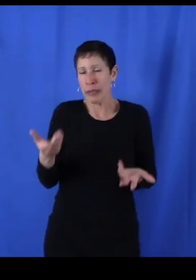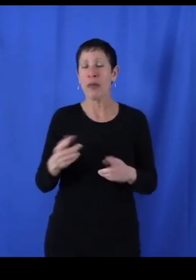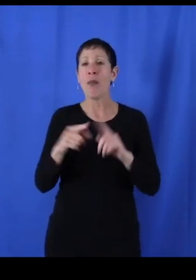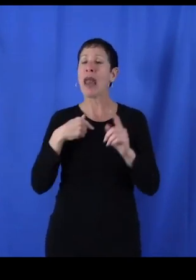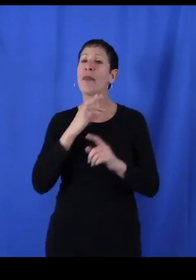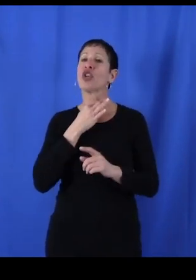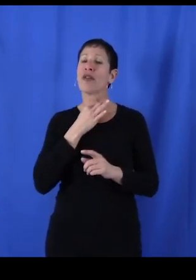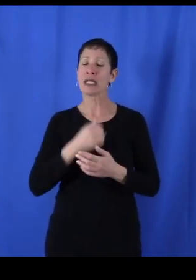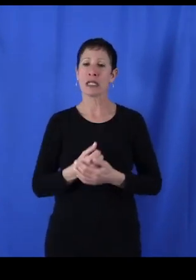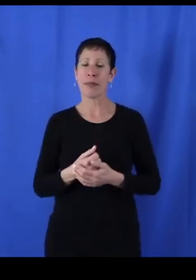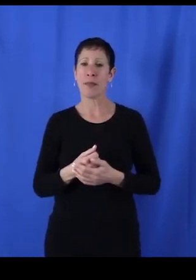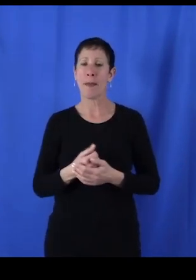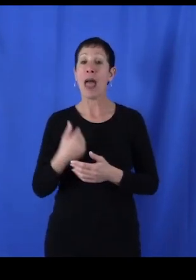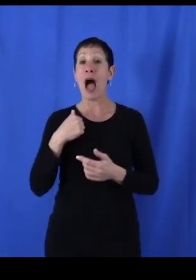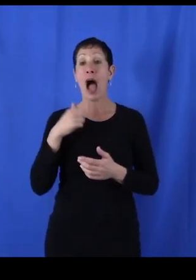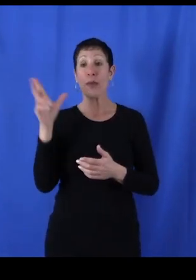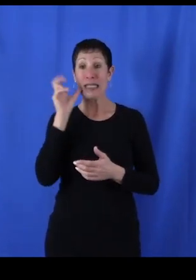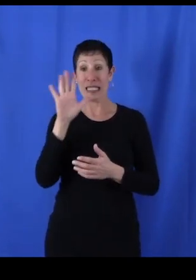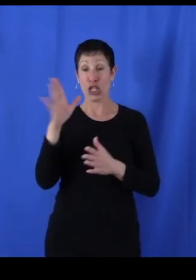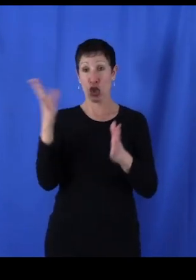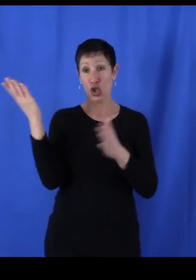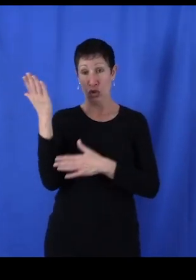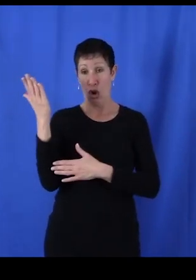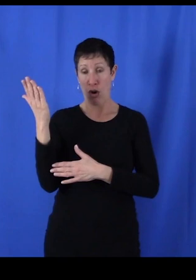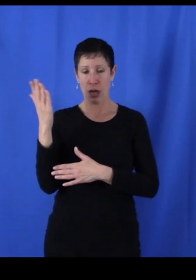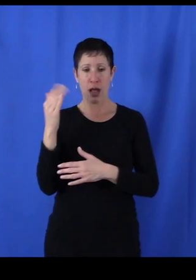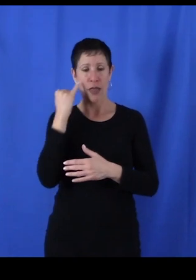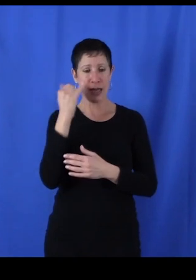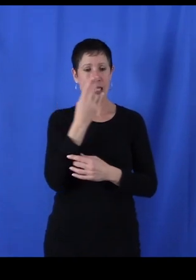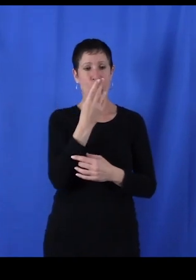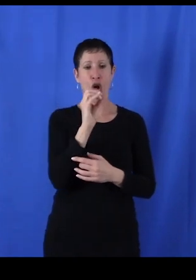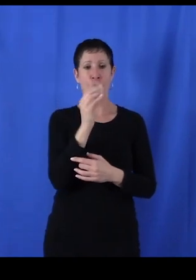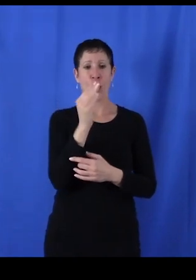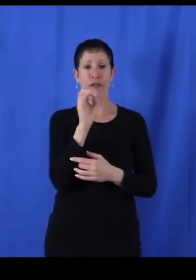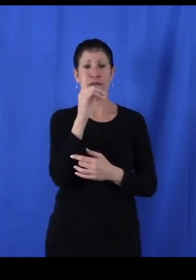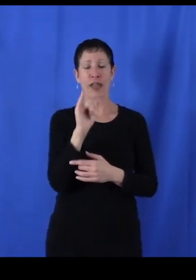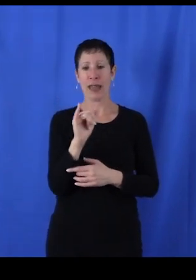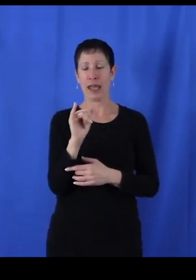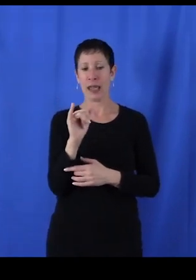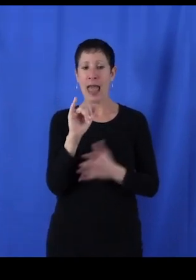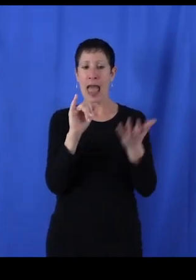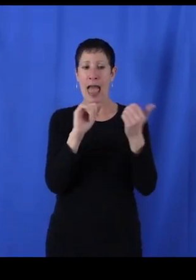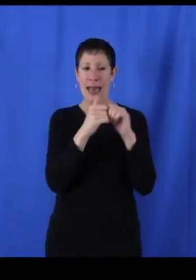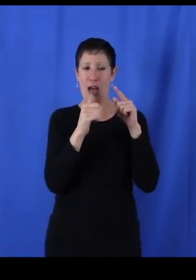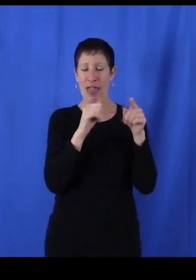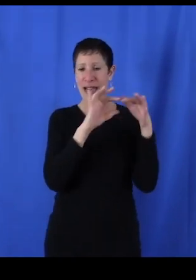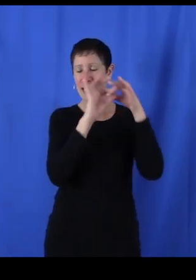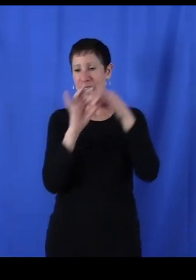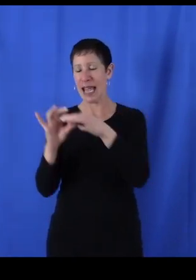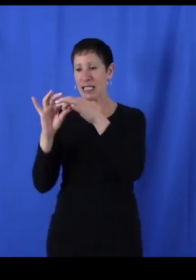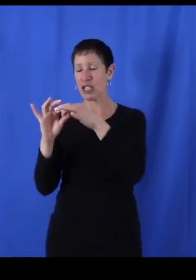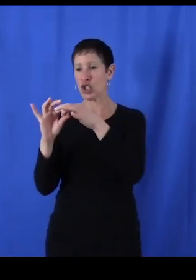because as I was listening to your talk, the ideas of homophily and how that's connected